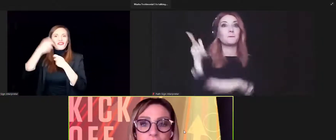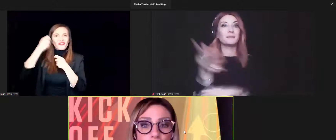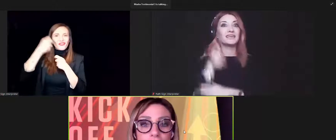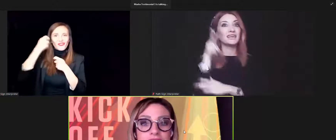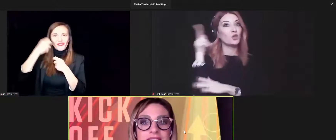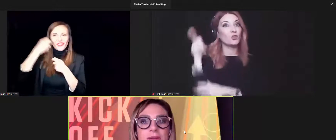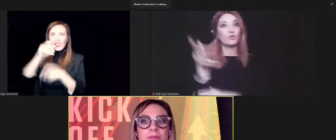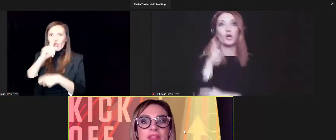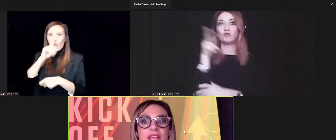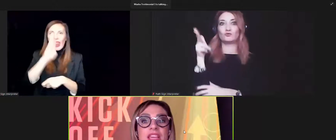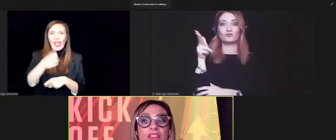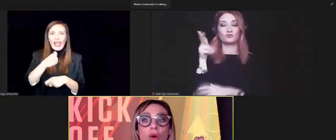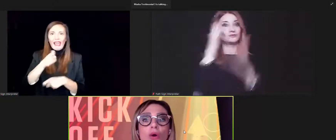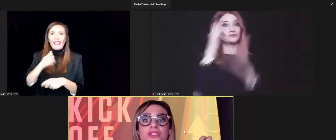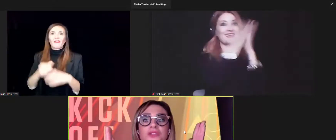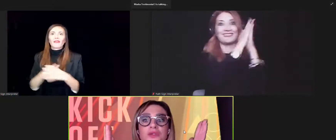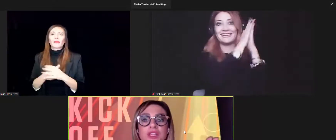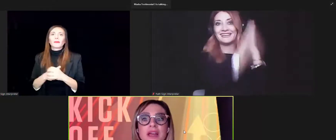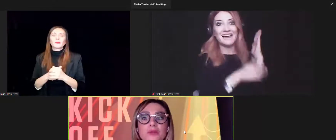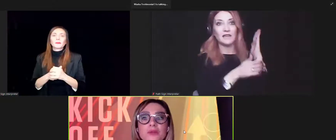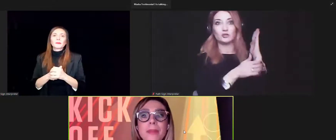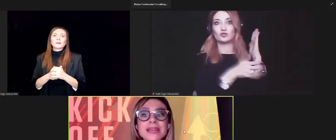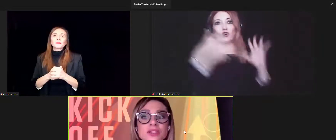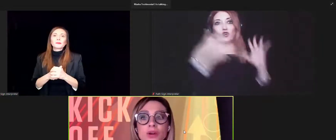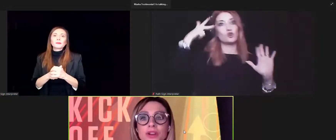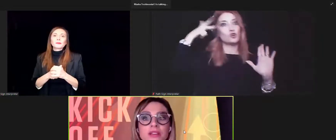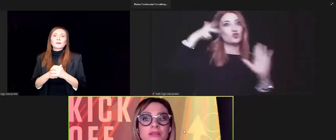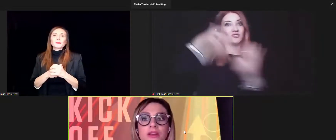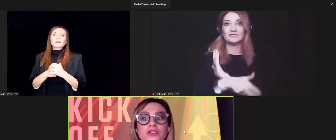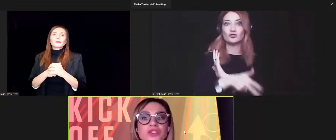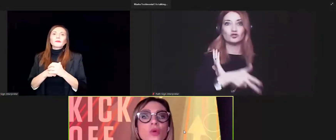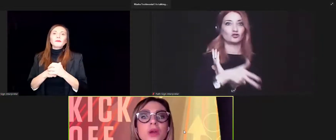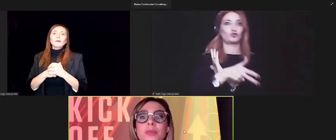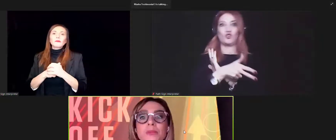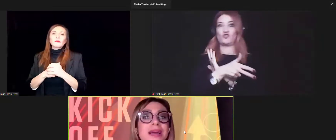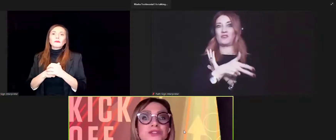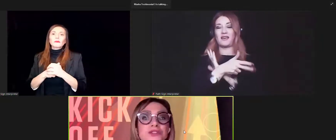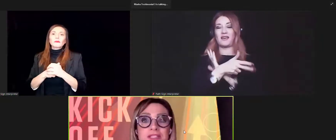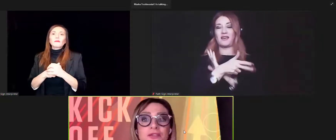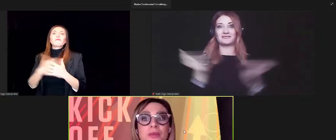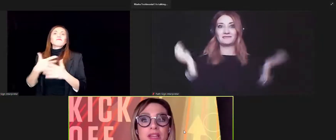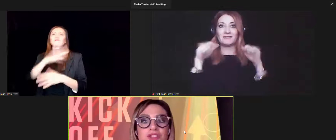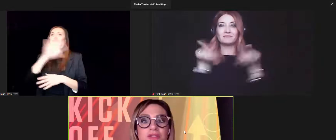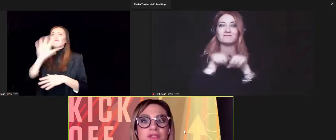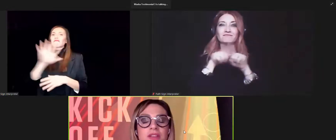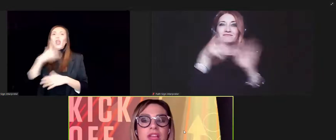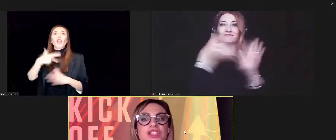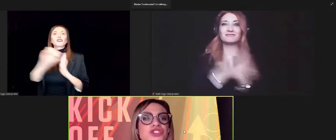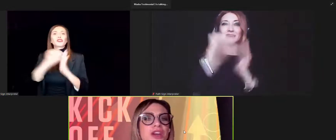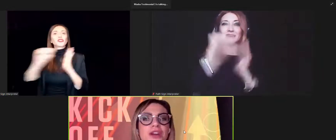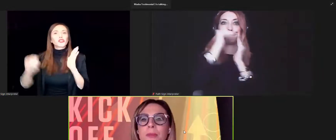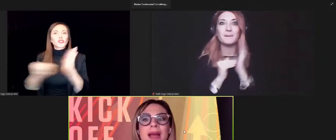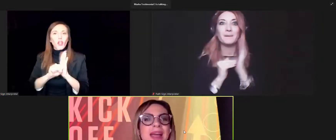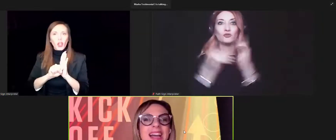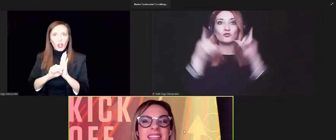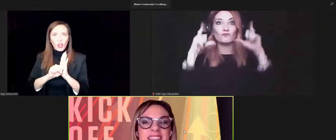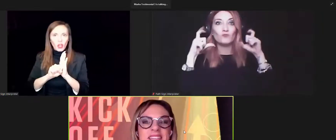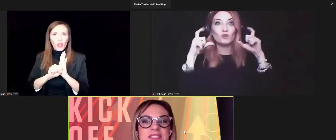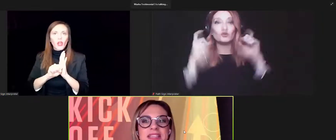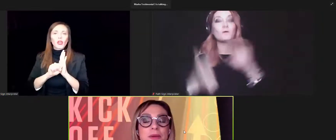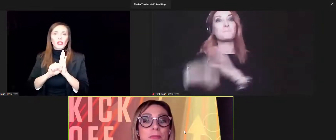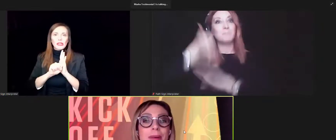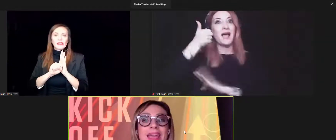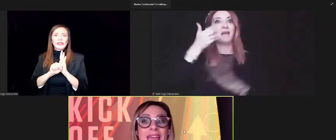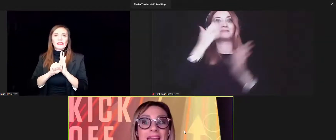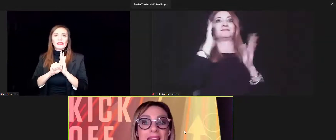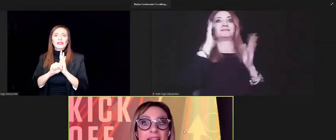IG stories, in order to tell my story, talk about my transformation, share my